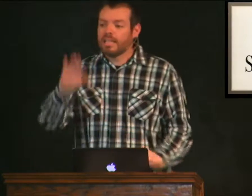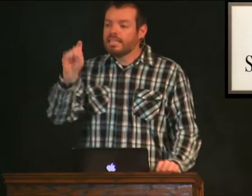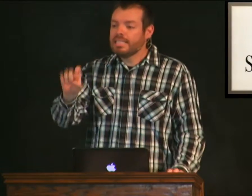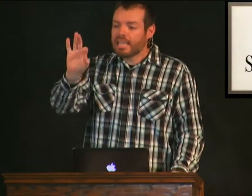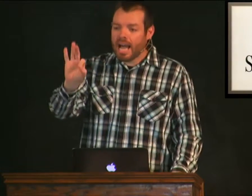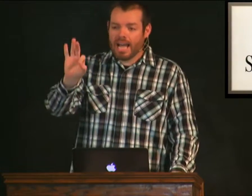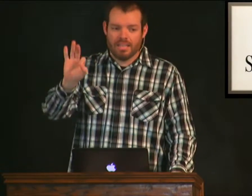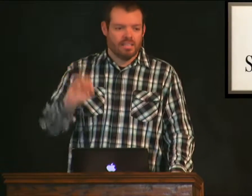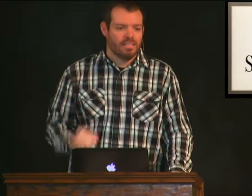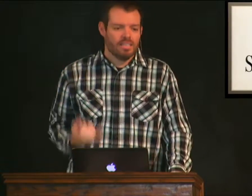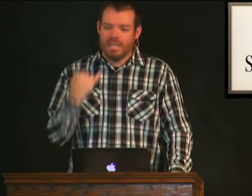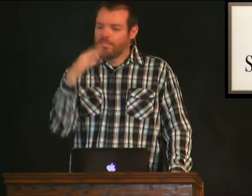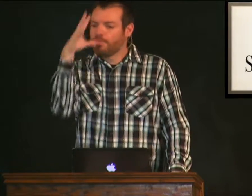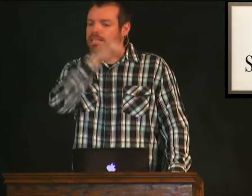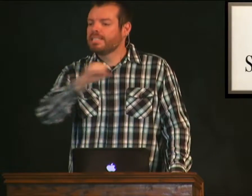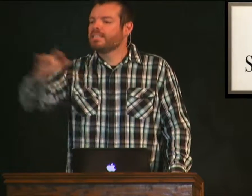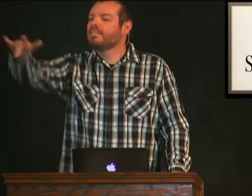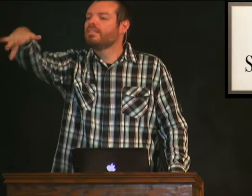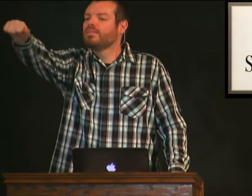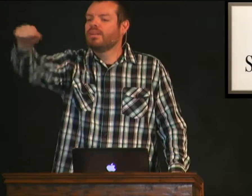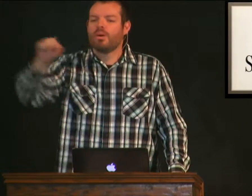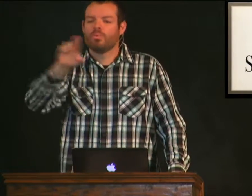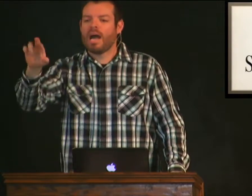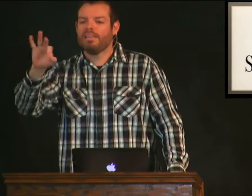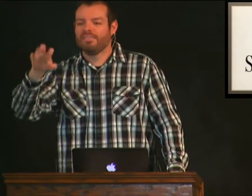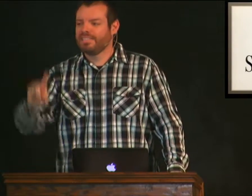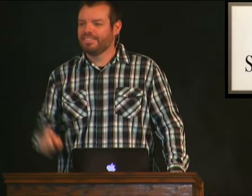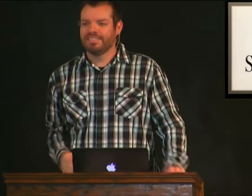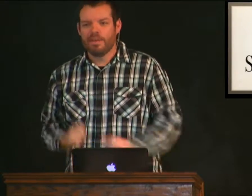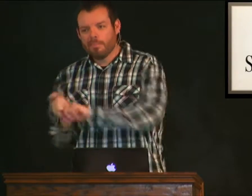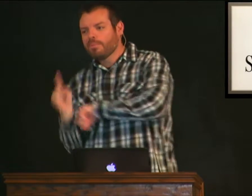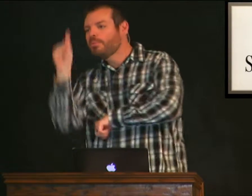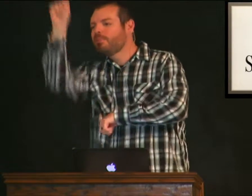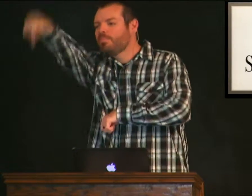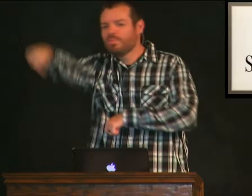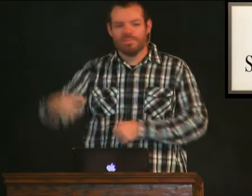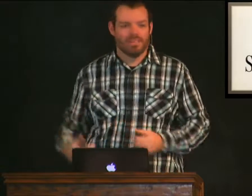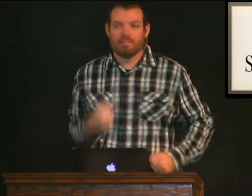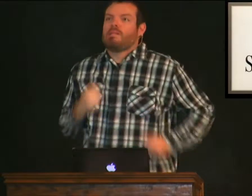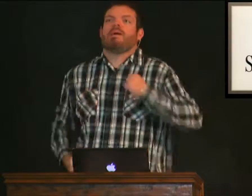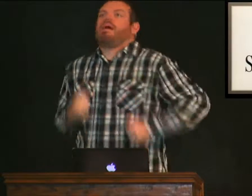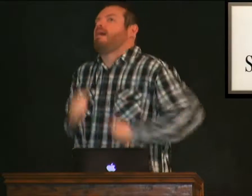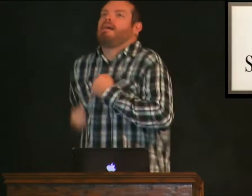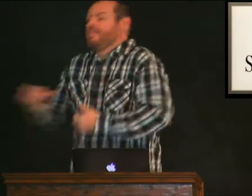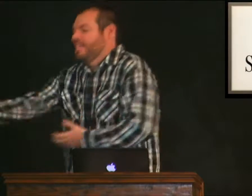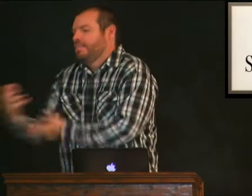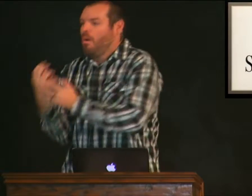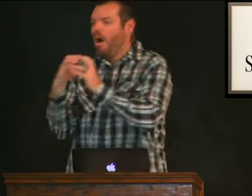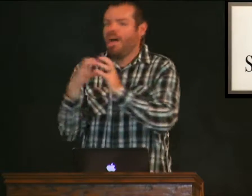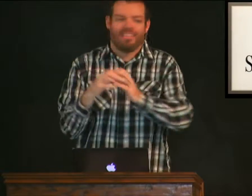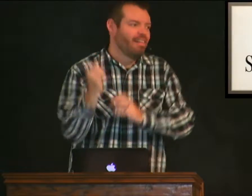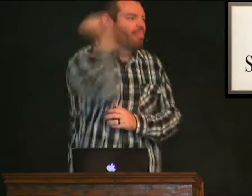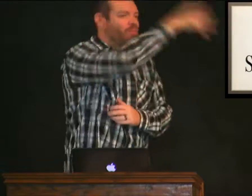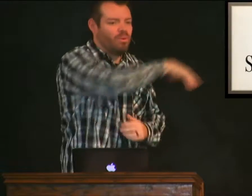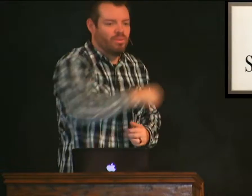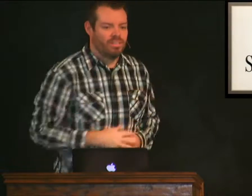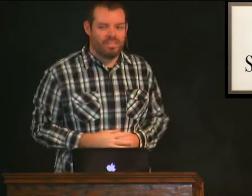But they need 9. If you're missing right field, boom, boom, get the